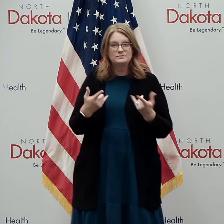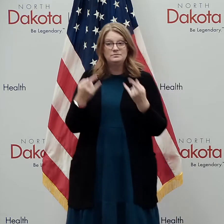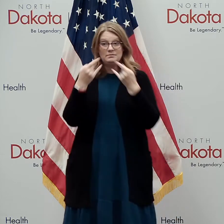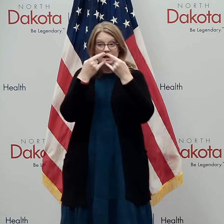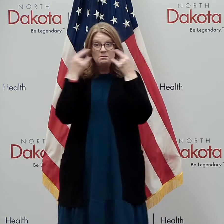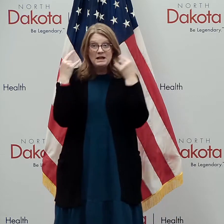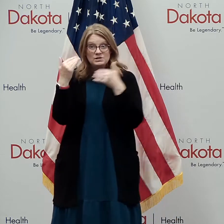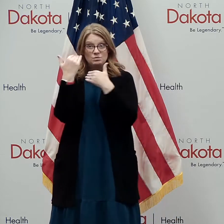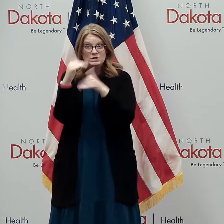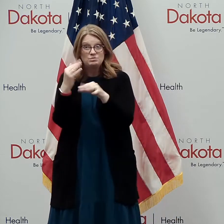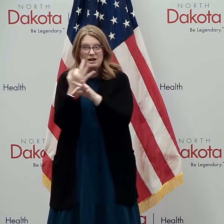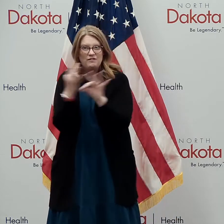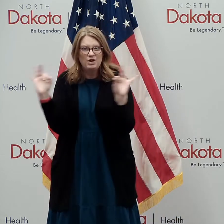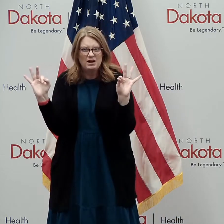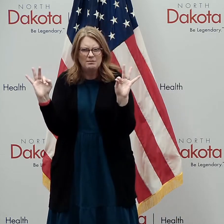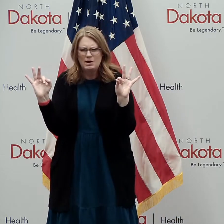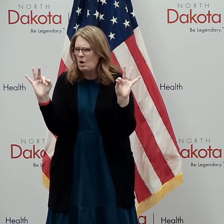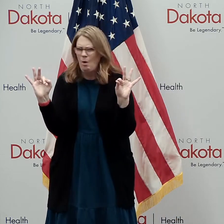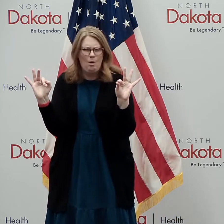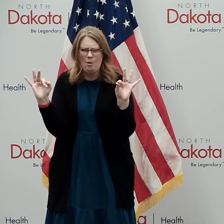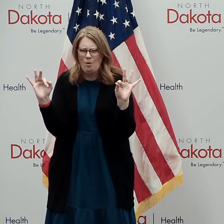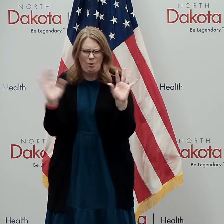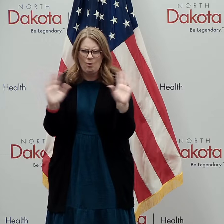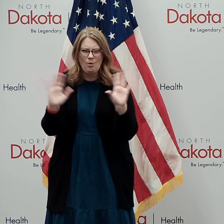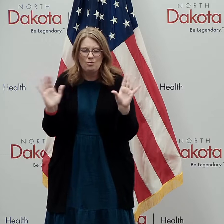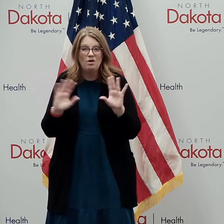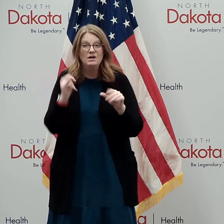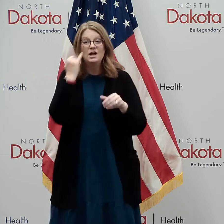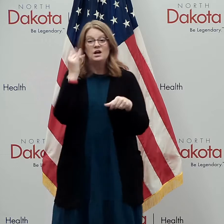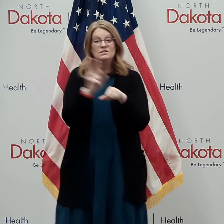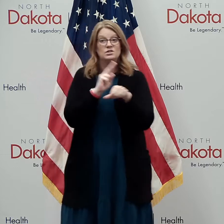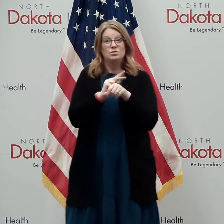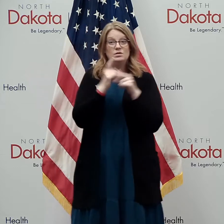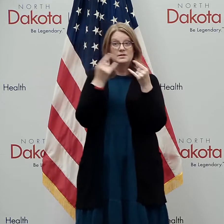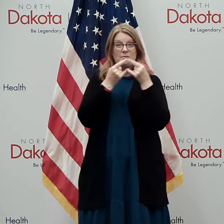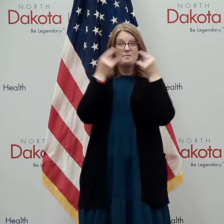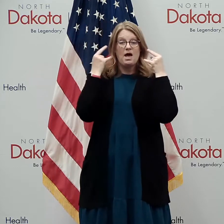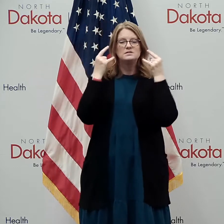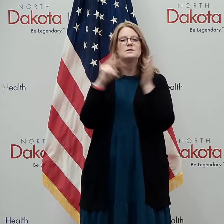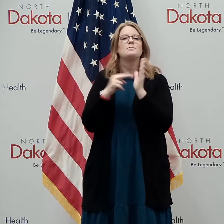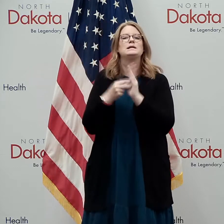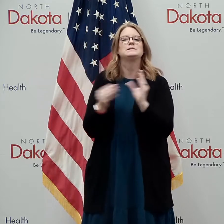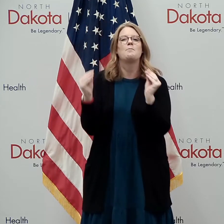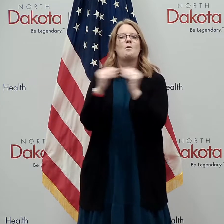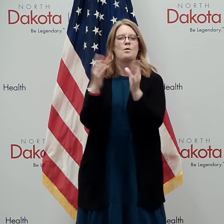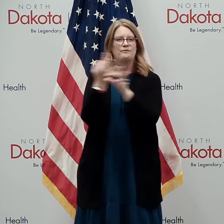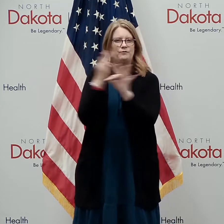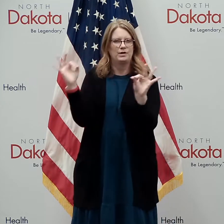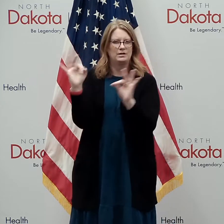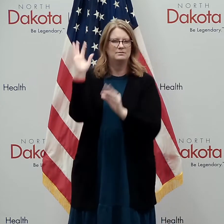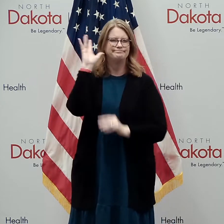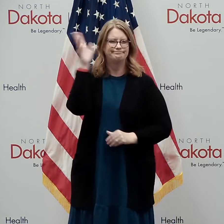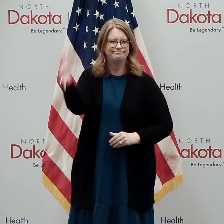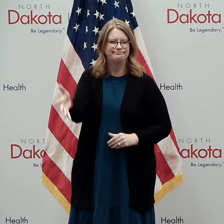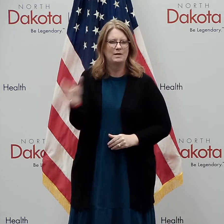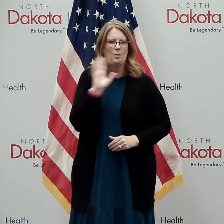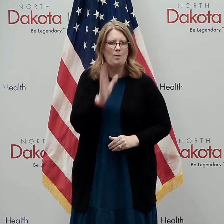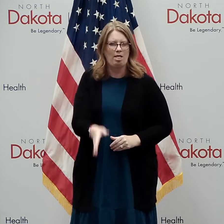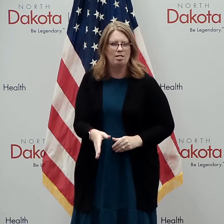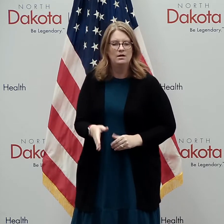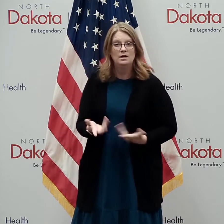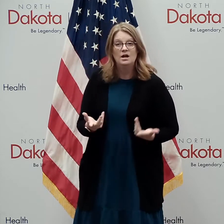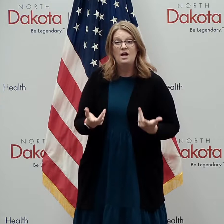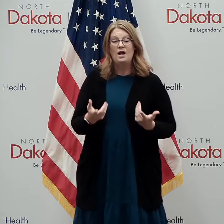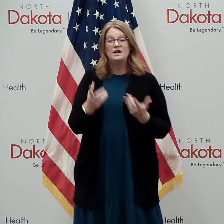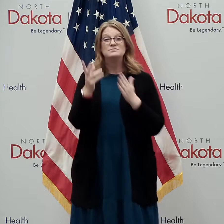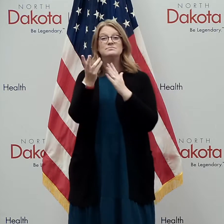freedom. This is our path to freedom, because this is the way we can keep our schools open, get events going again, get back to all the things that we